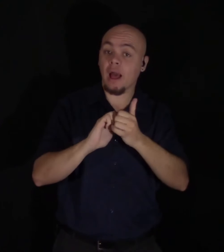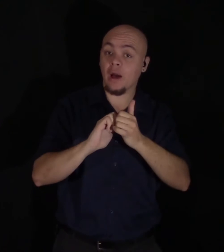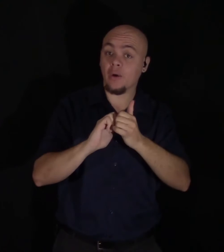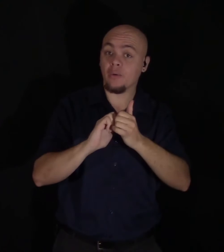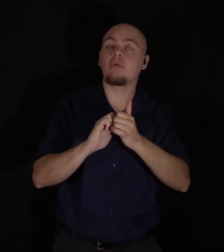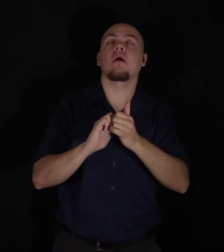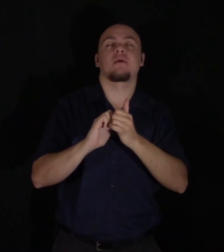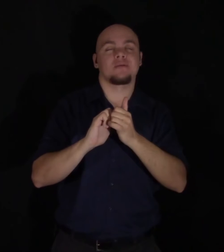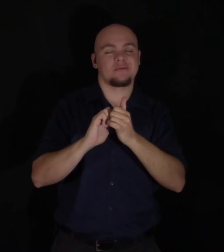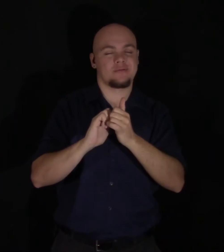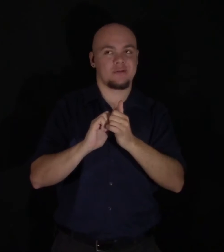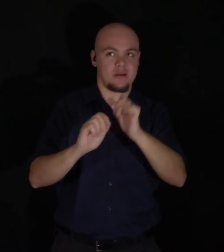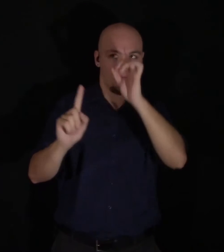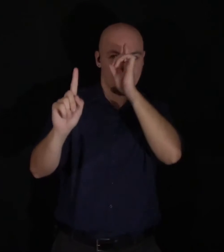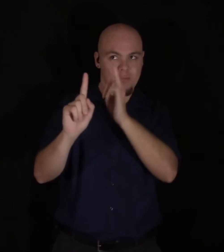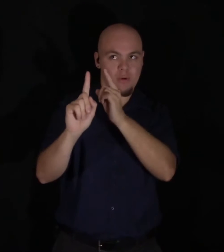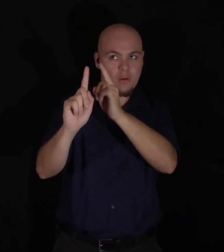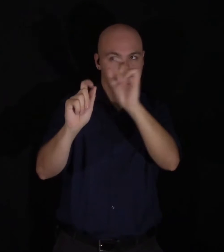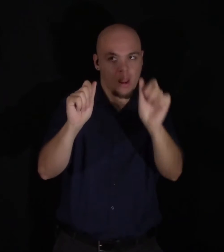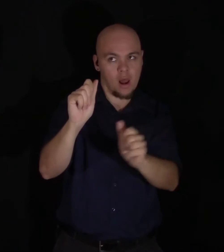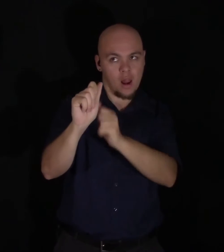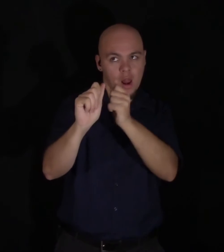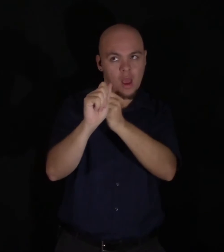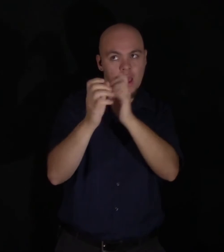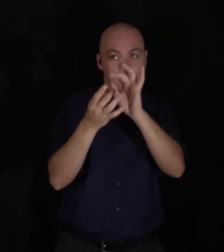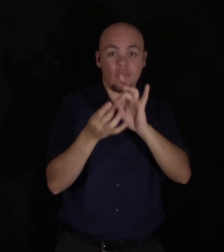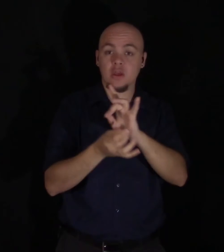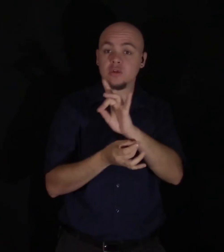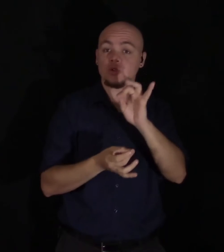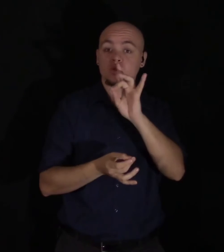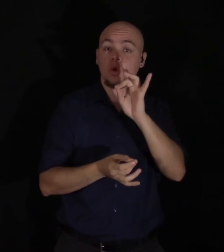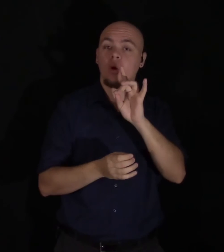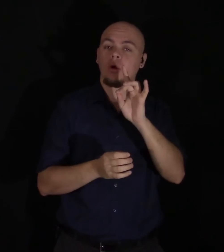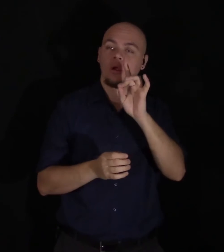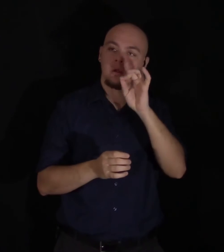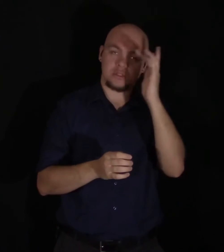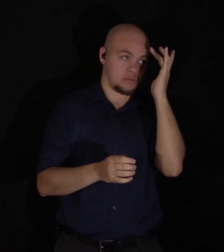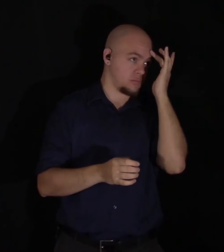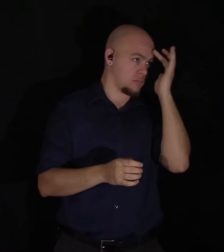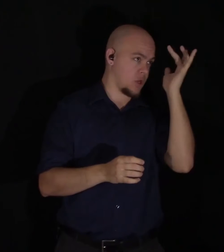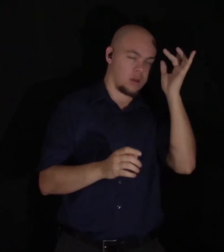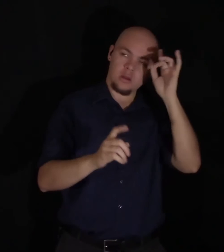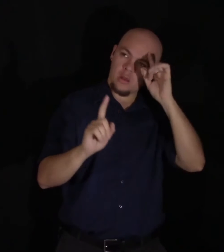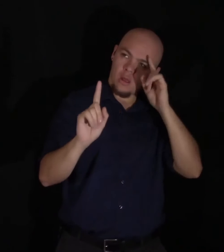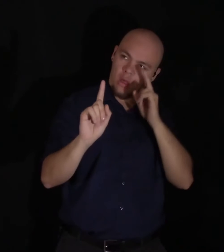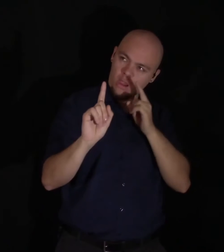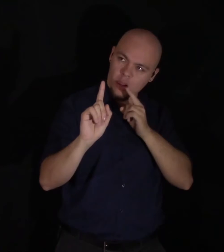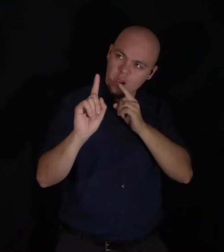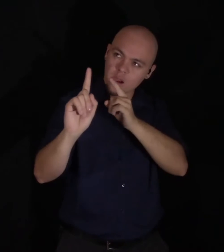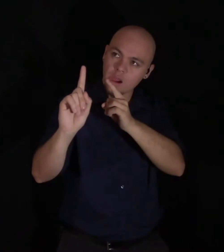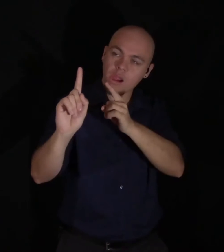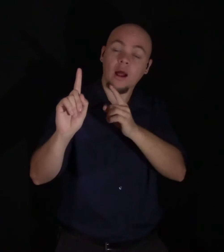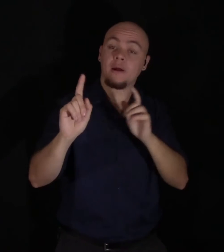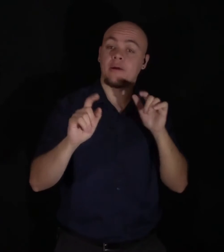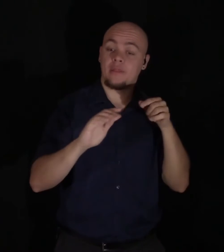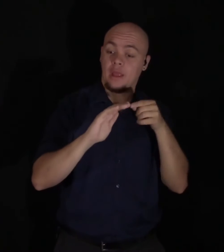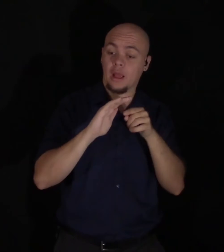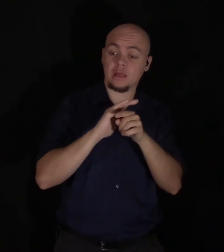the soul may fix its intellectual eye. This expedition has been the favorite dream of